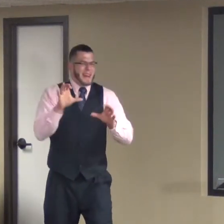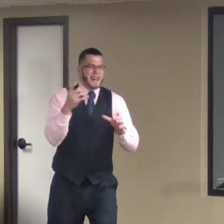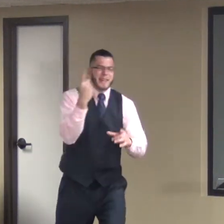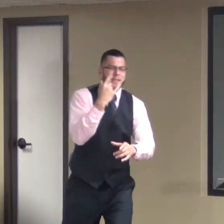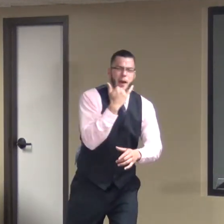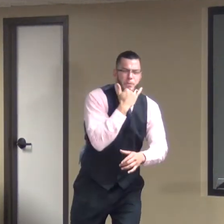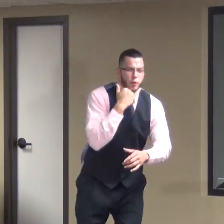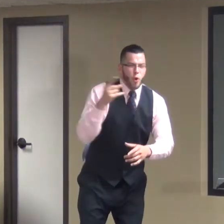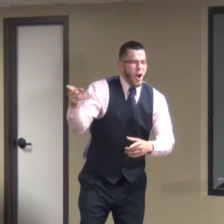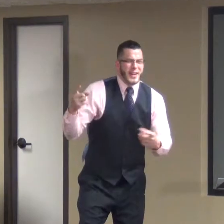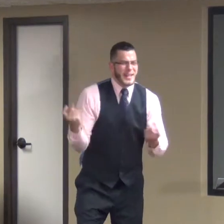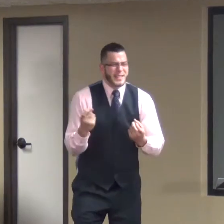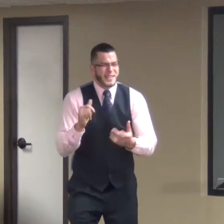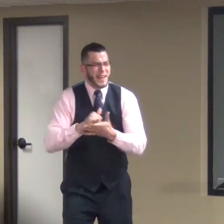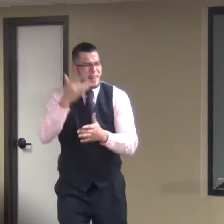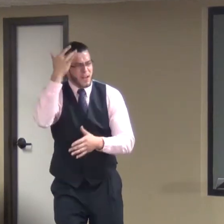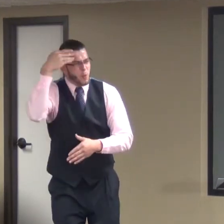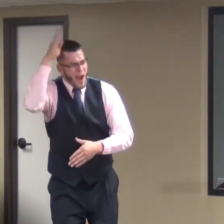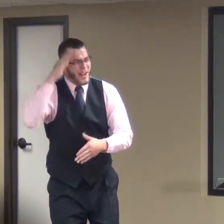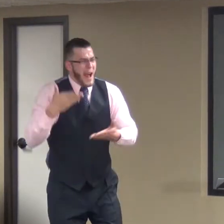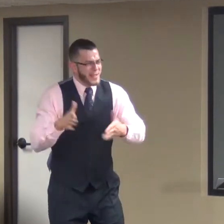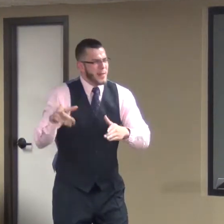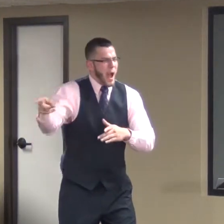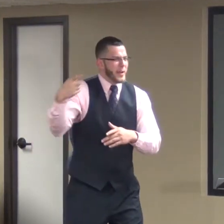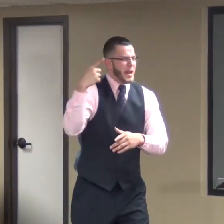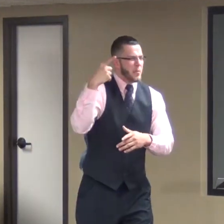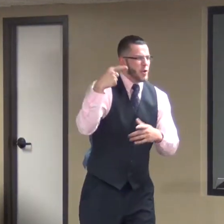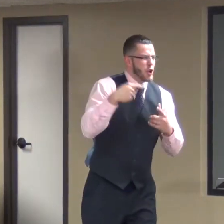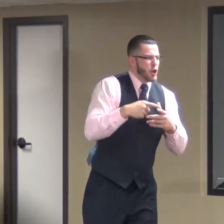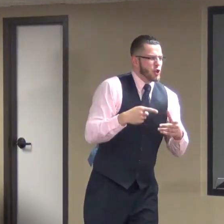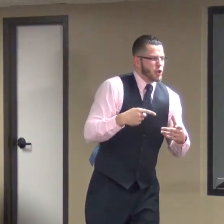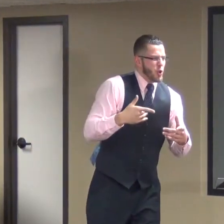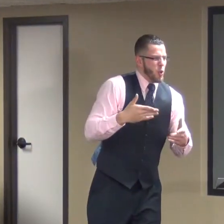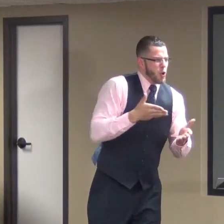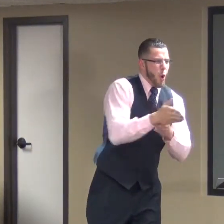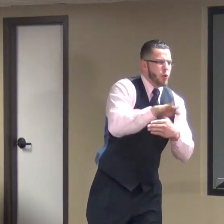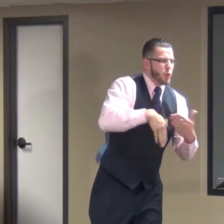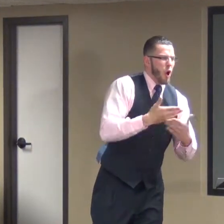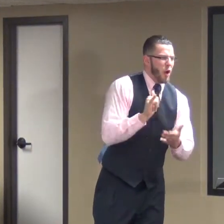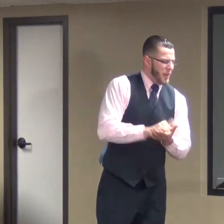he did something wrong. He sinned. That's why God's allowing him to go through all that.